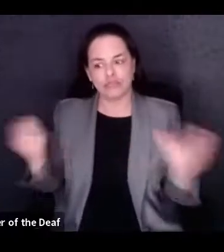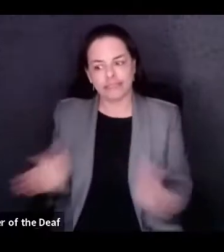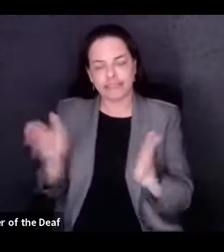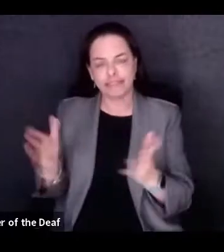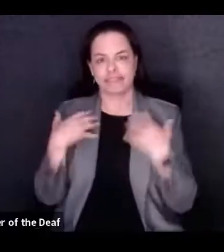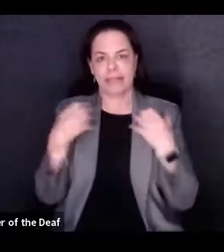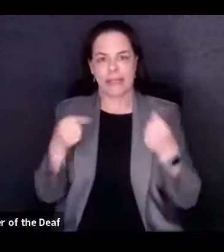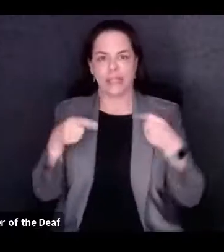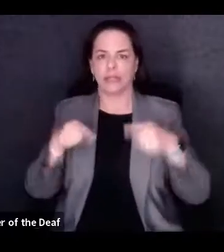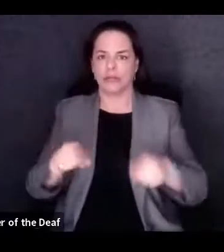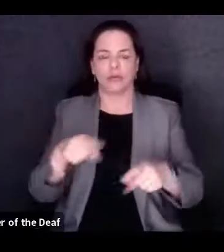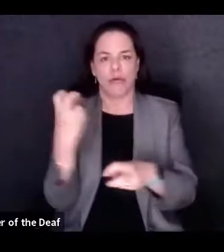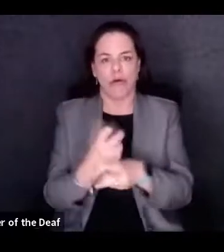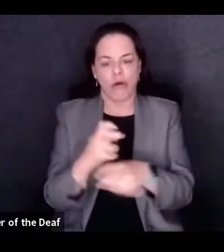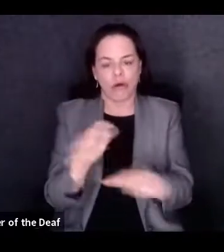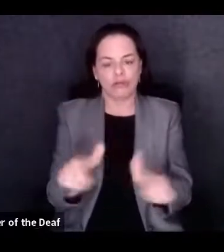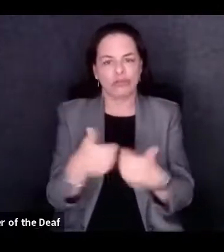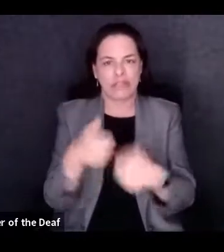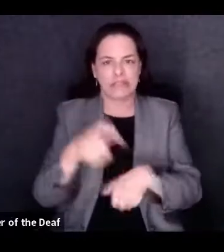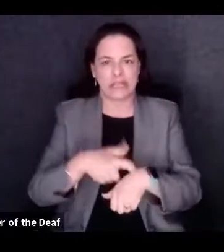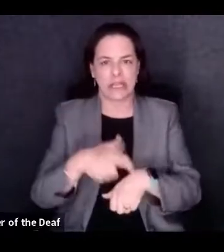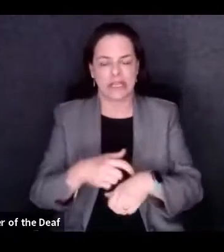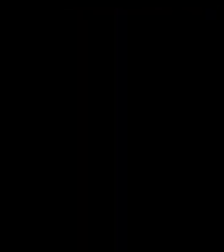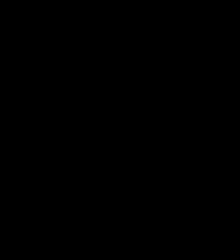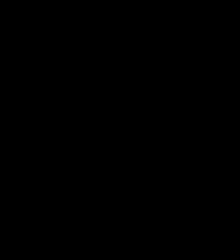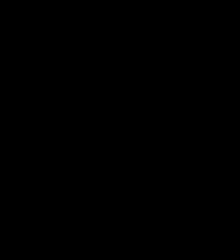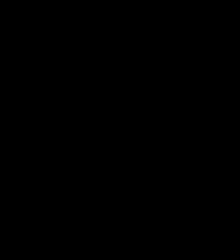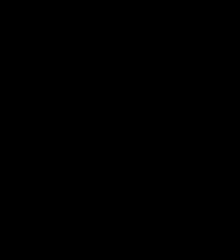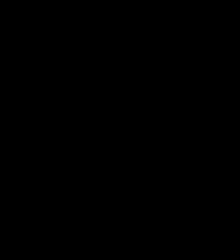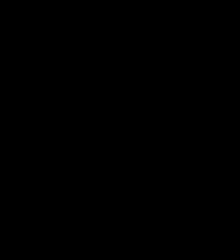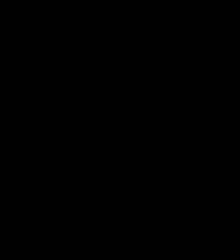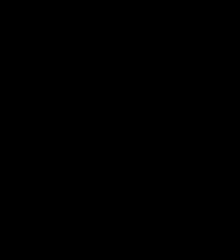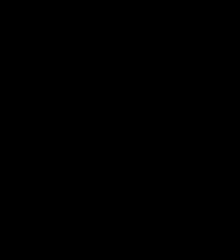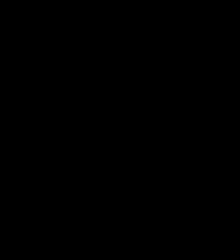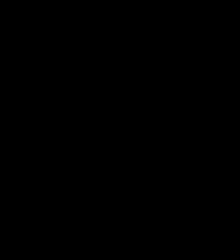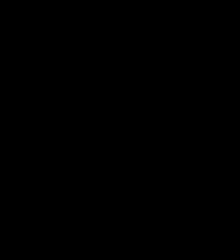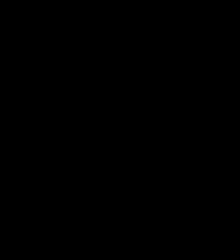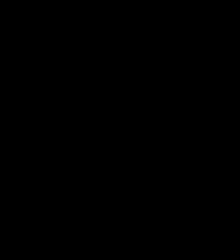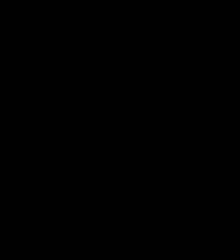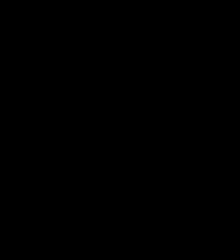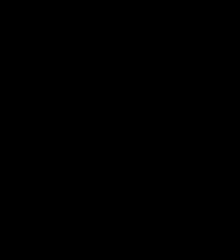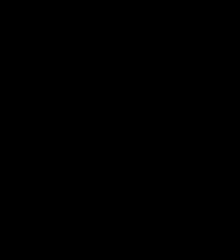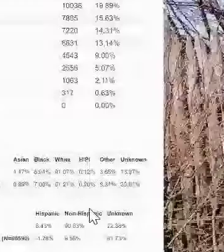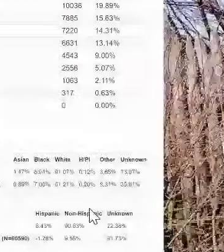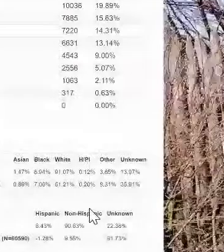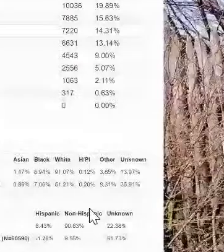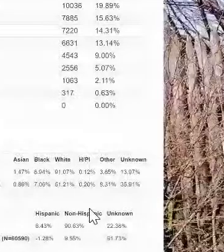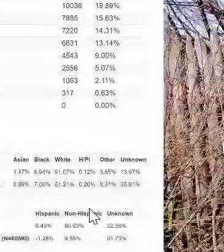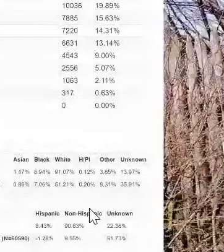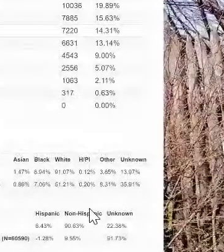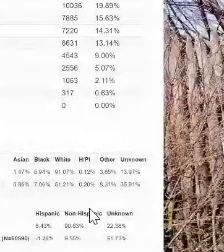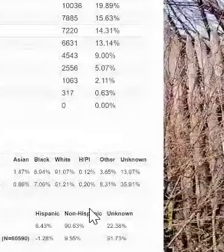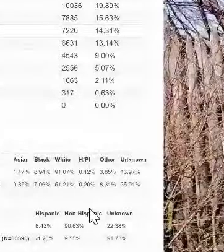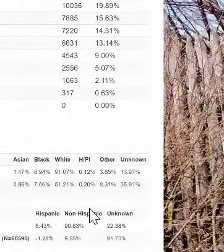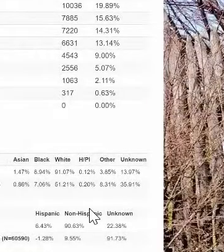times. And now we'll bring up our vaccine information page for some